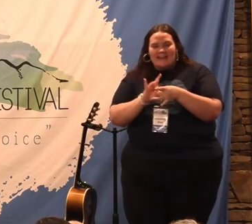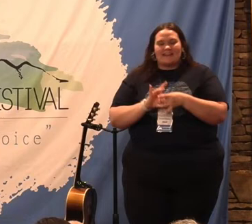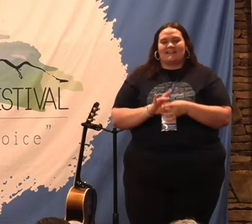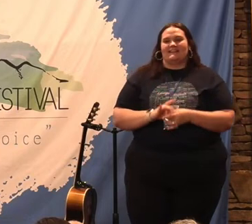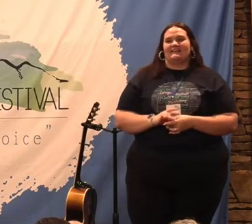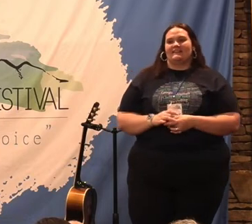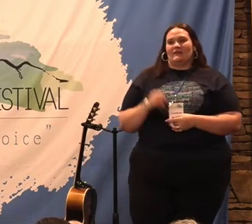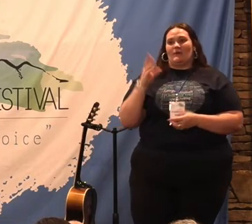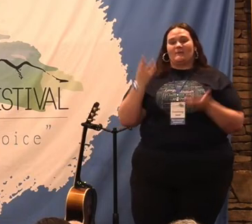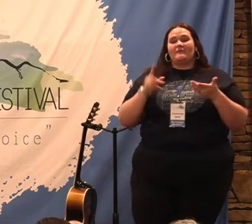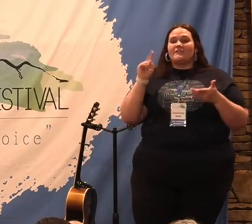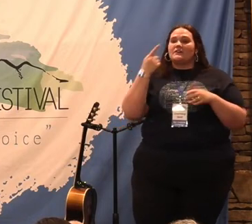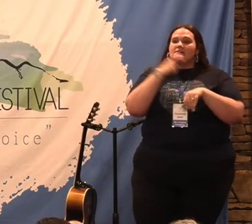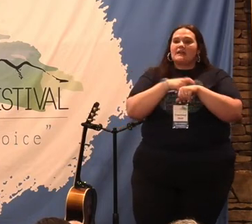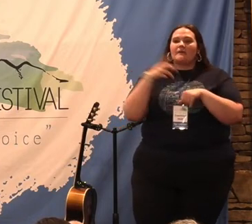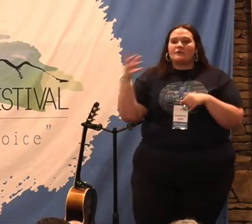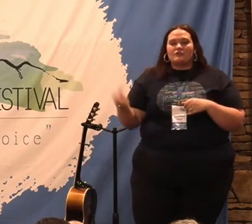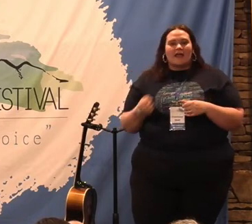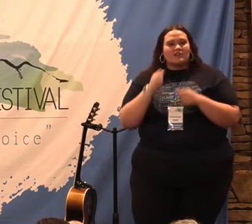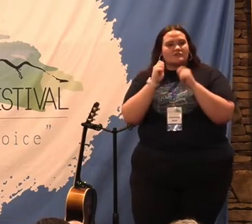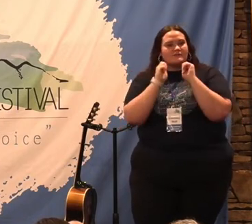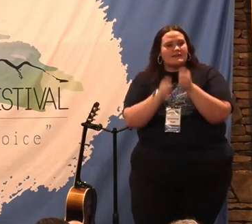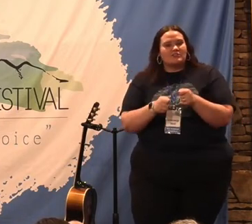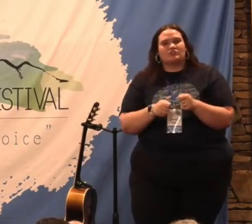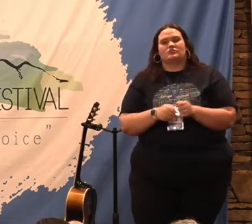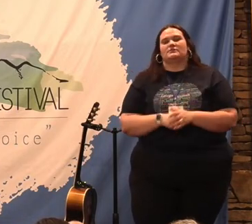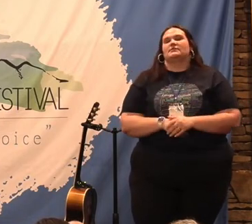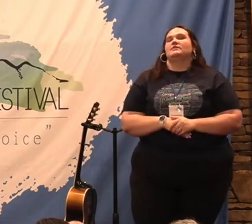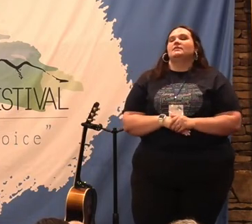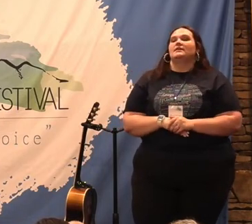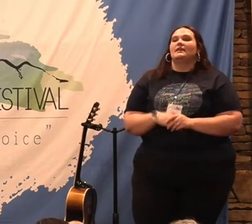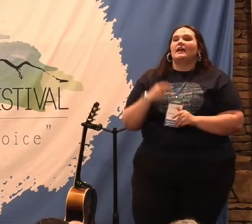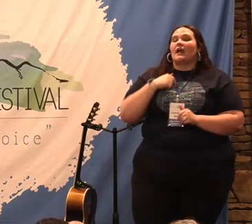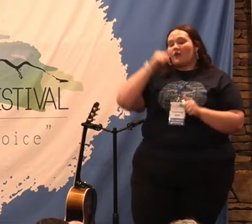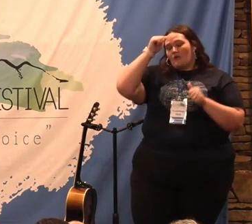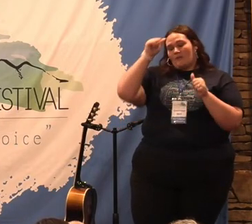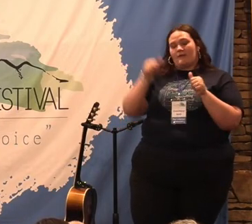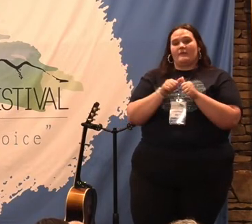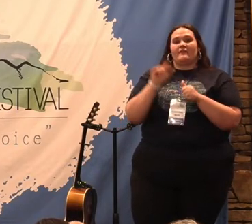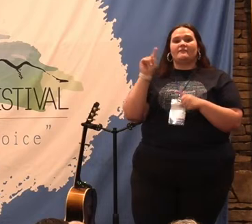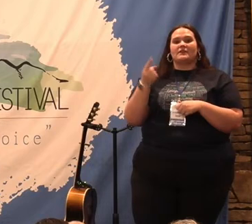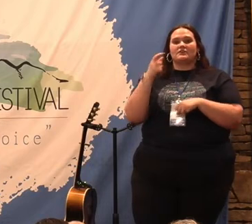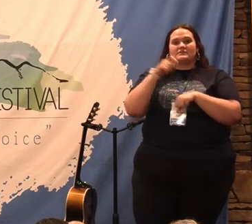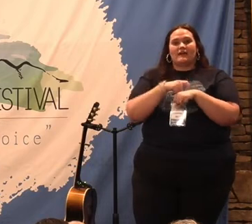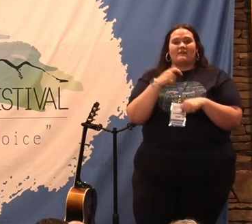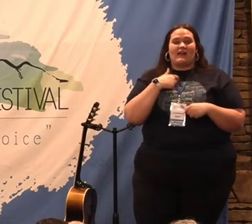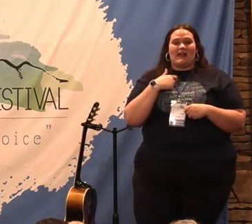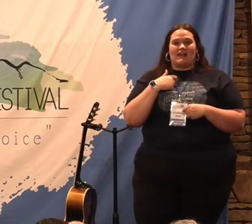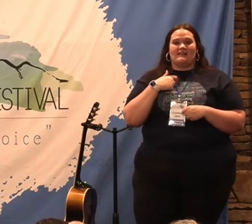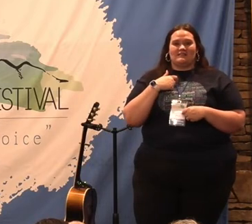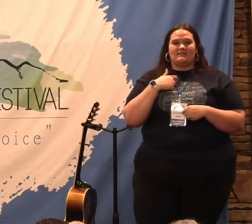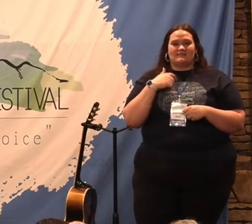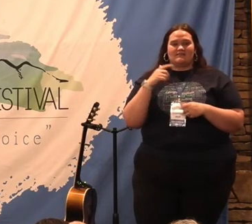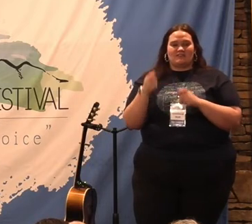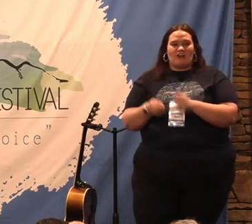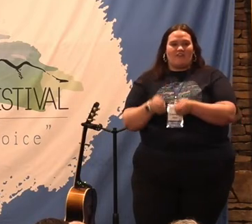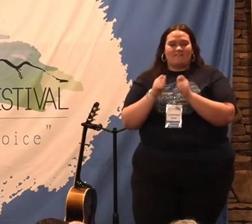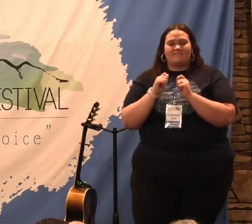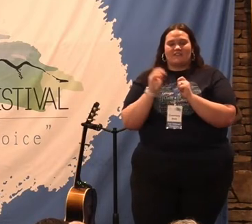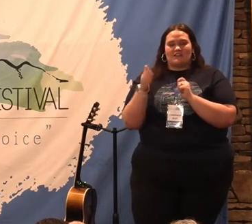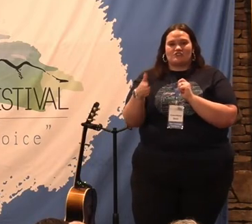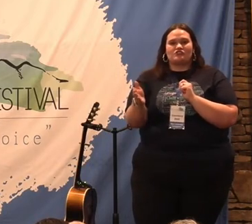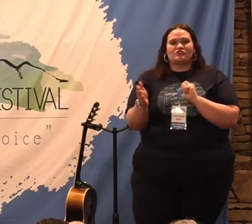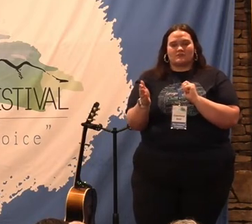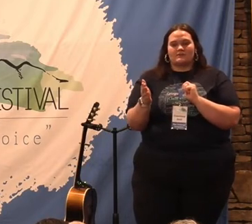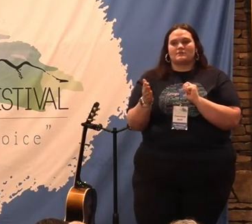Or the first time you catch a fish. I remember the first time I caught a fish, and it was